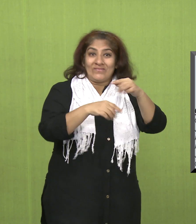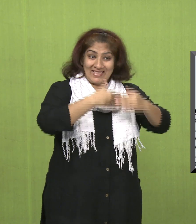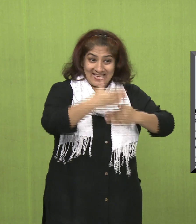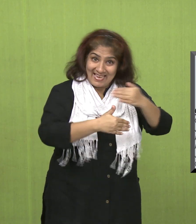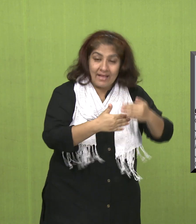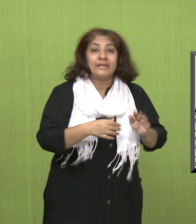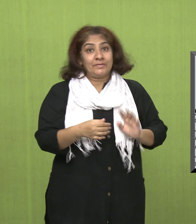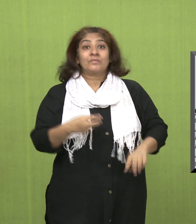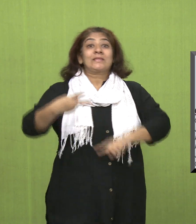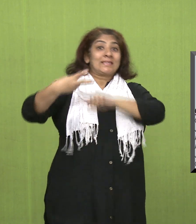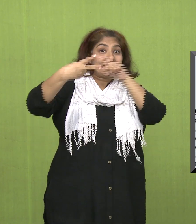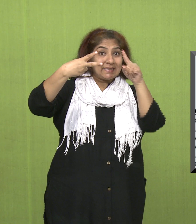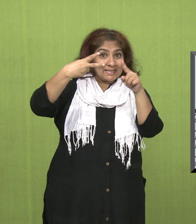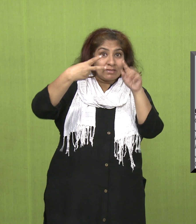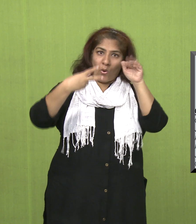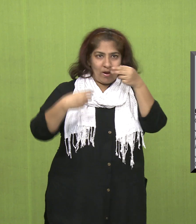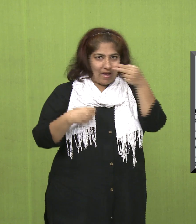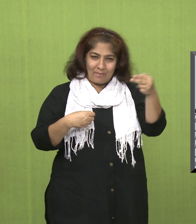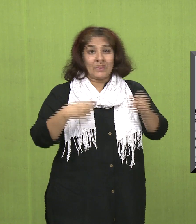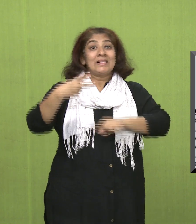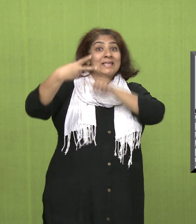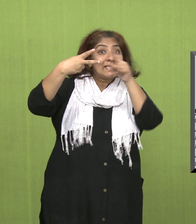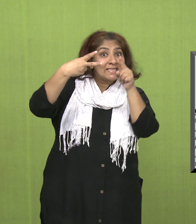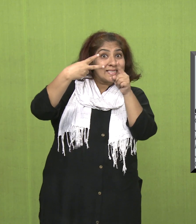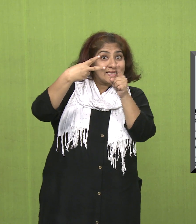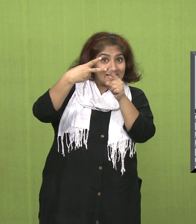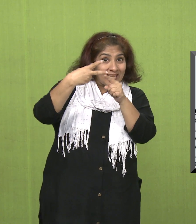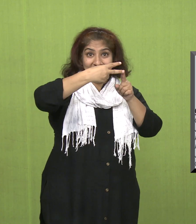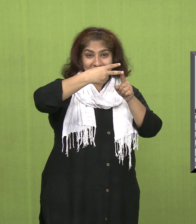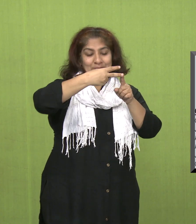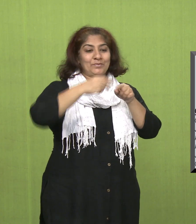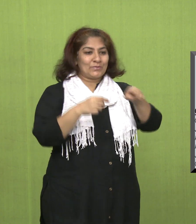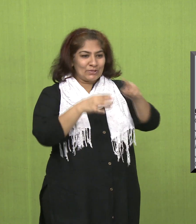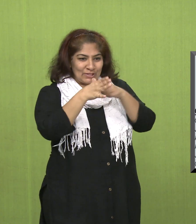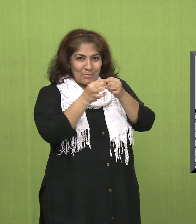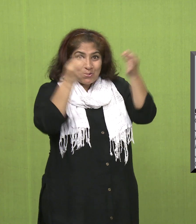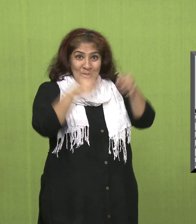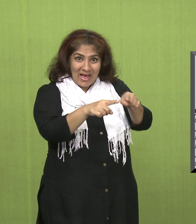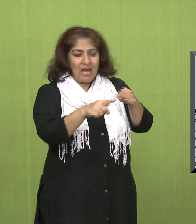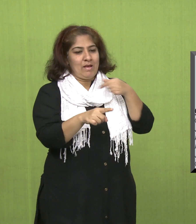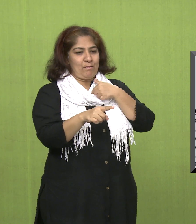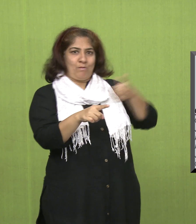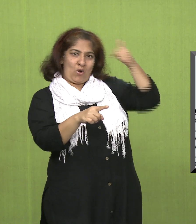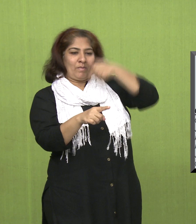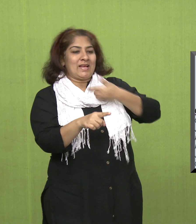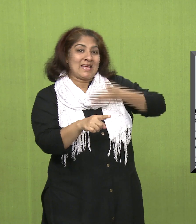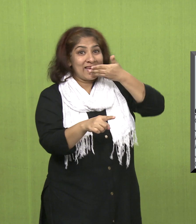that case, I give them orientation training. The second point says, if there is any